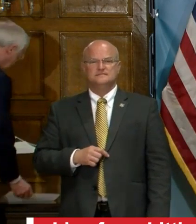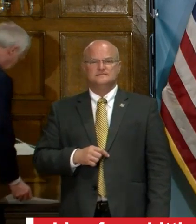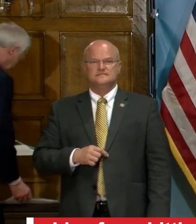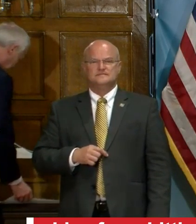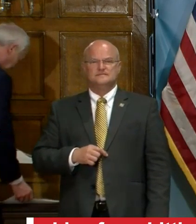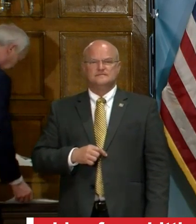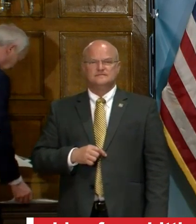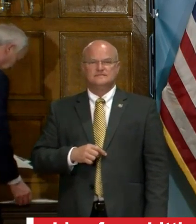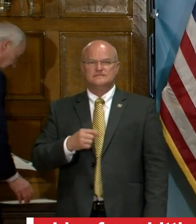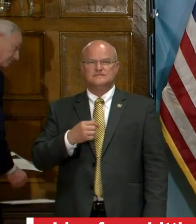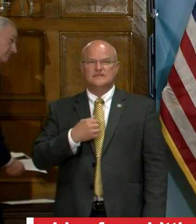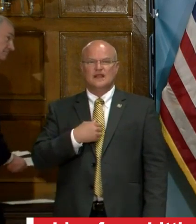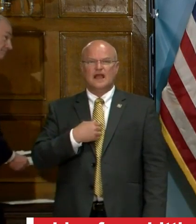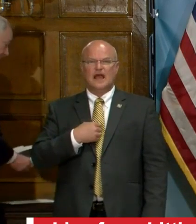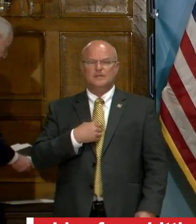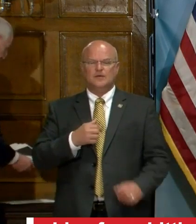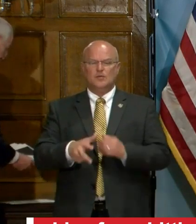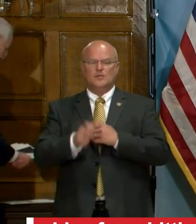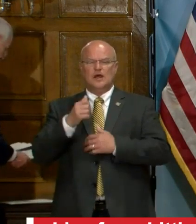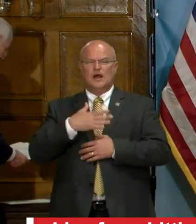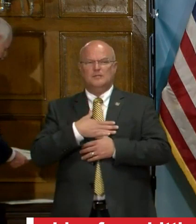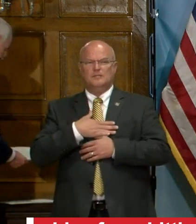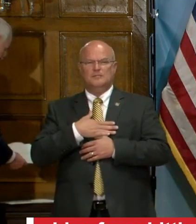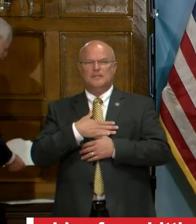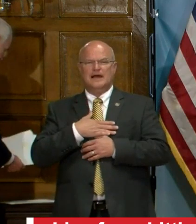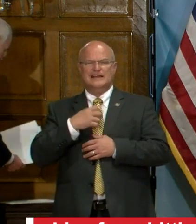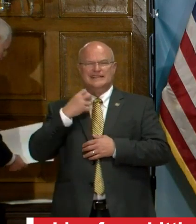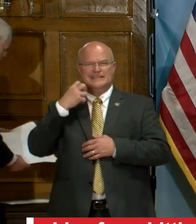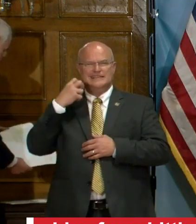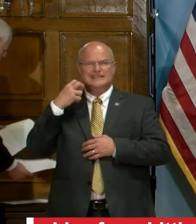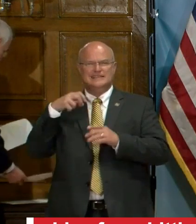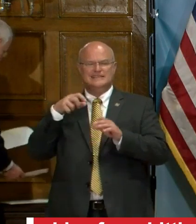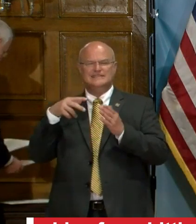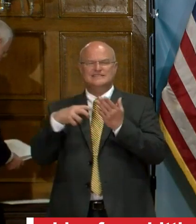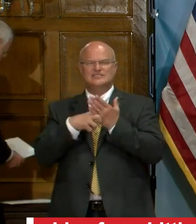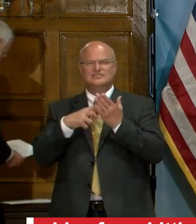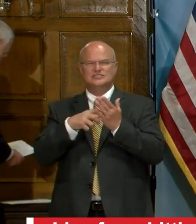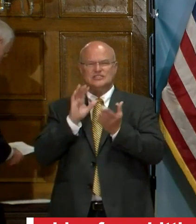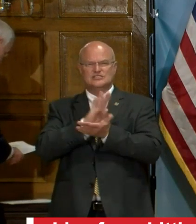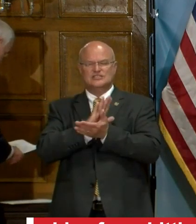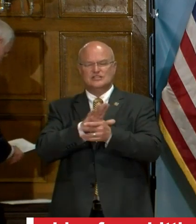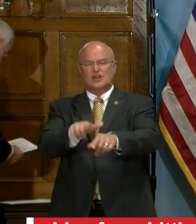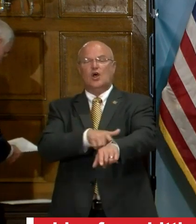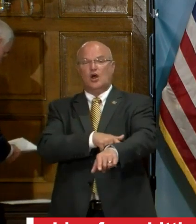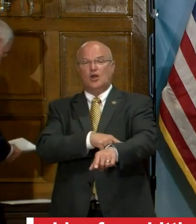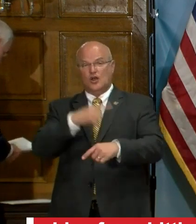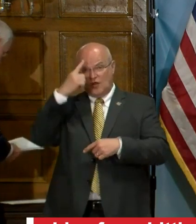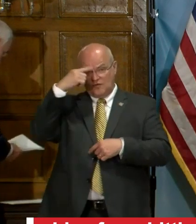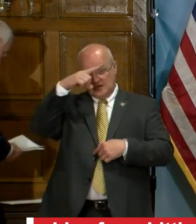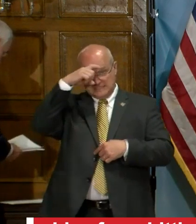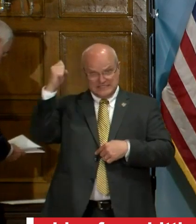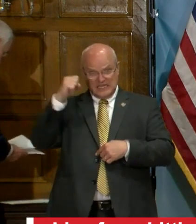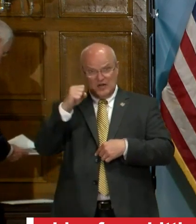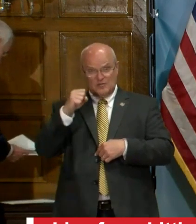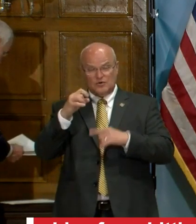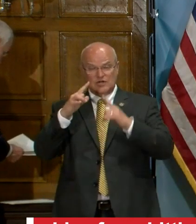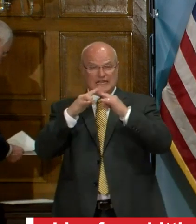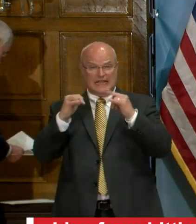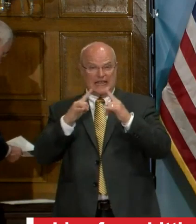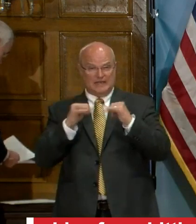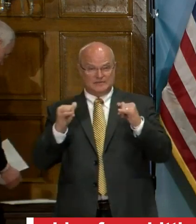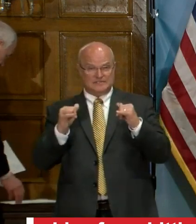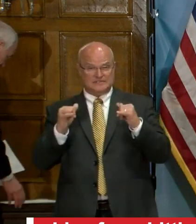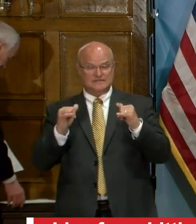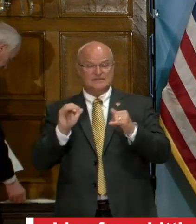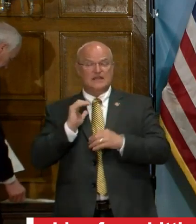Well, I'm gonna pull out my cheat sheet because this is a longer directive. For the summer residential